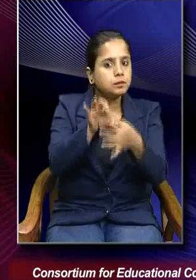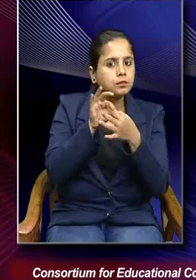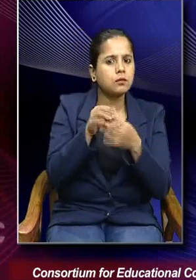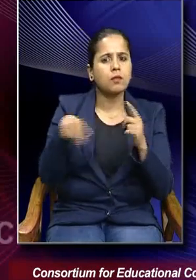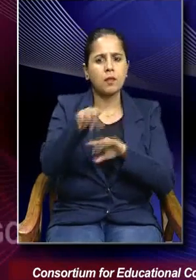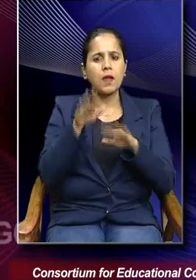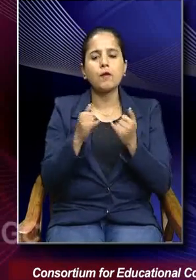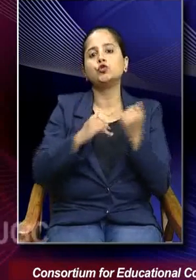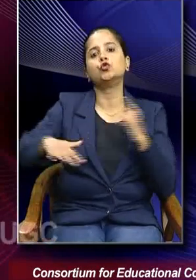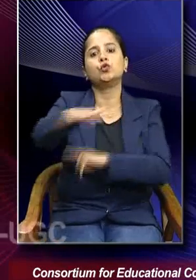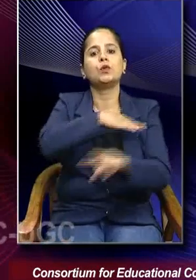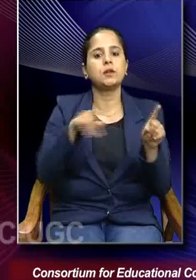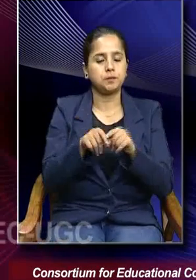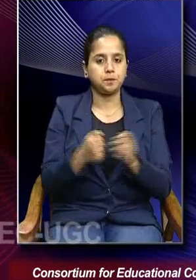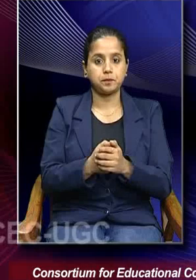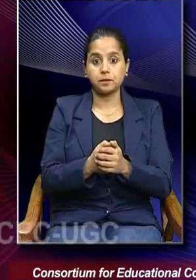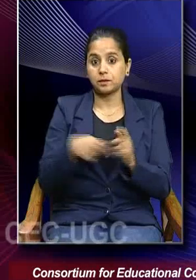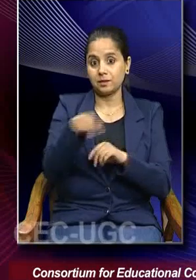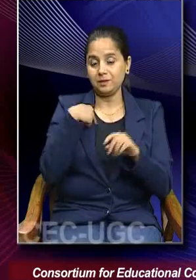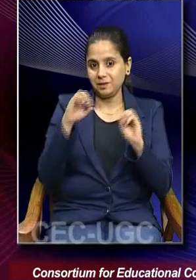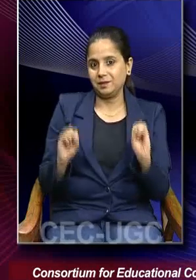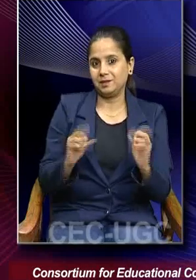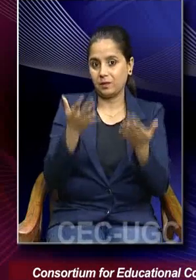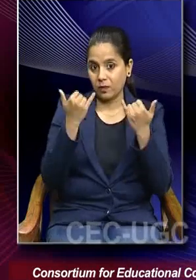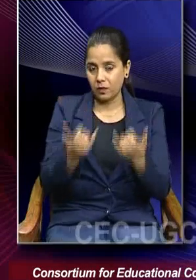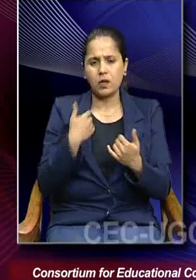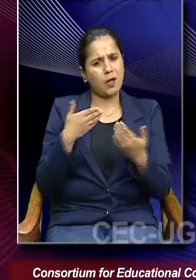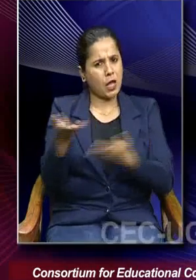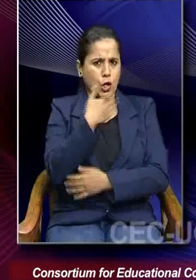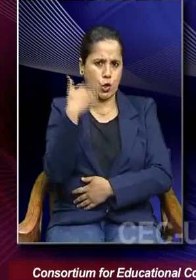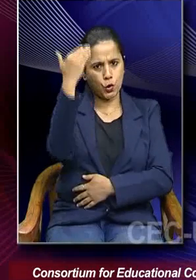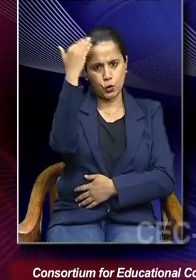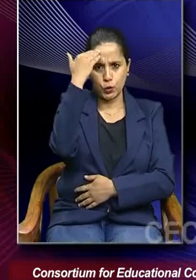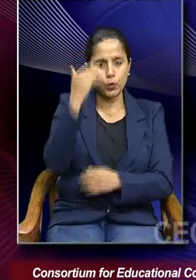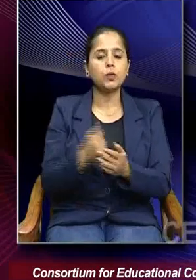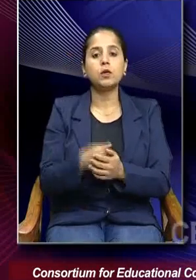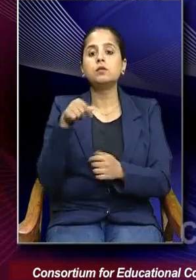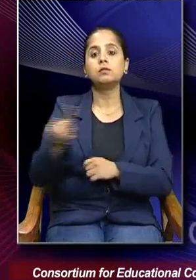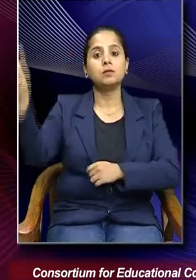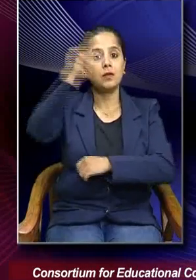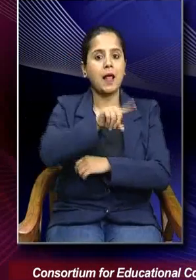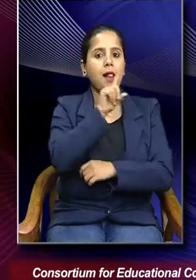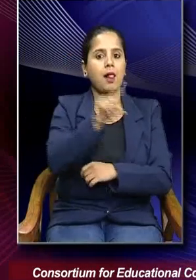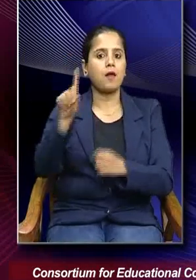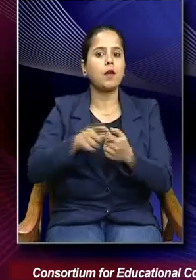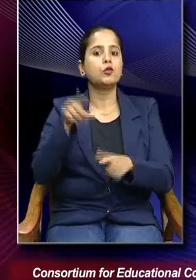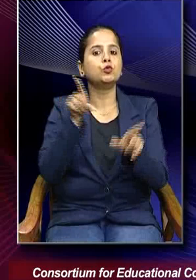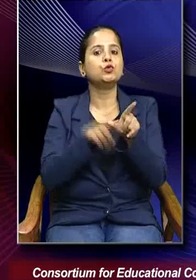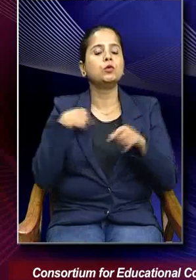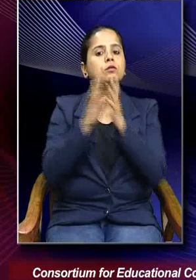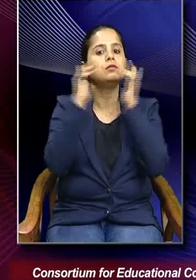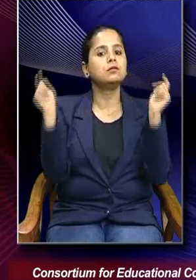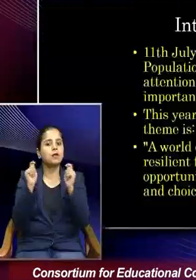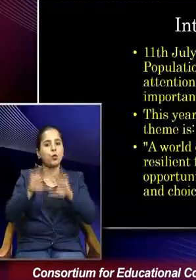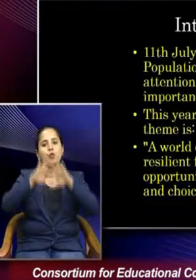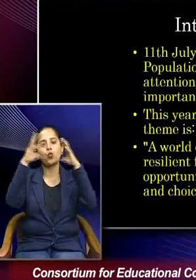with society. So to begin with, we know that this day, 11 July, is celebrated as